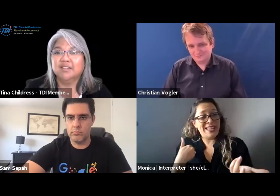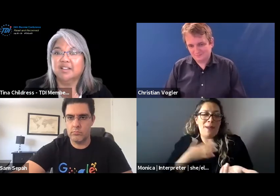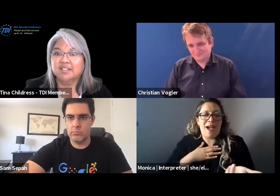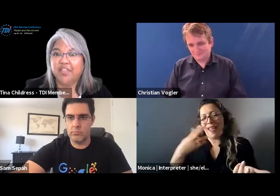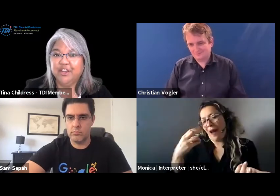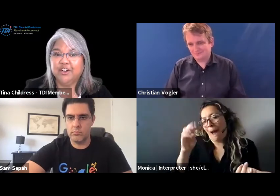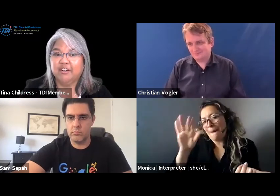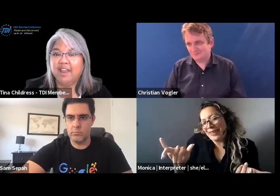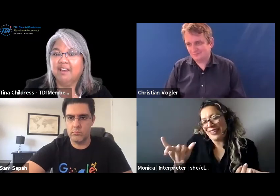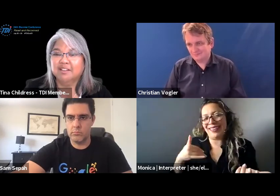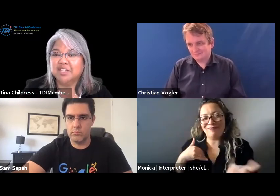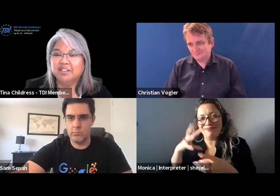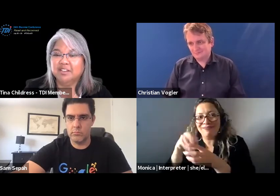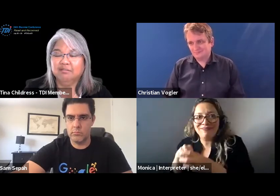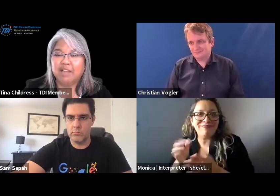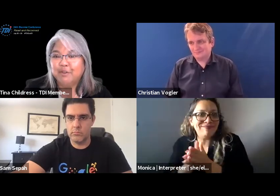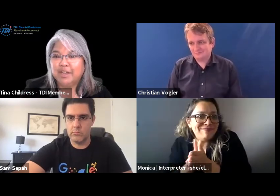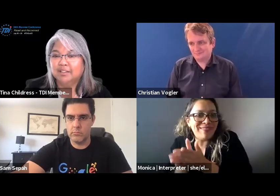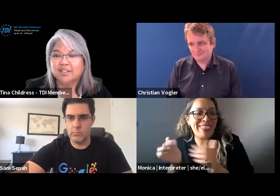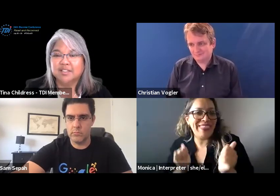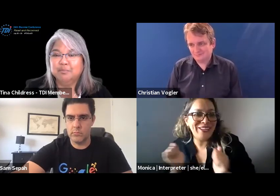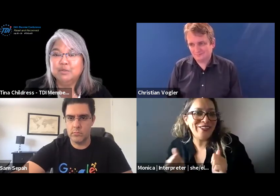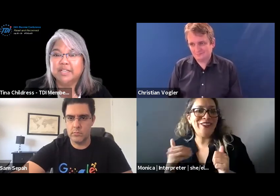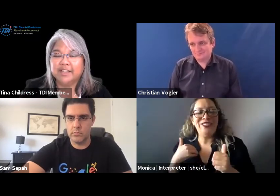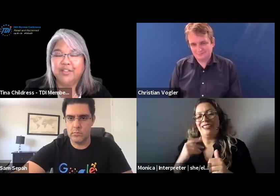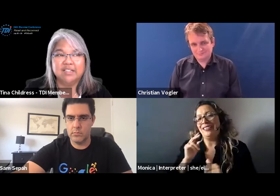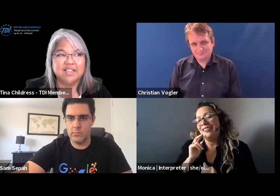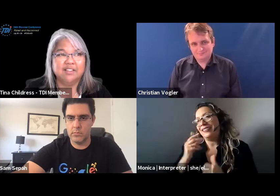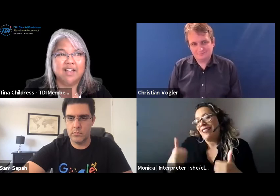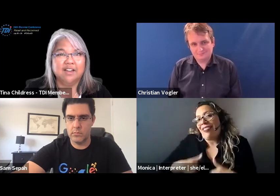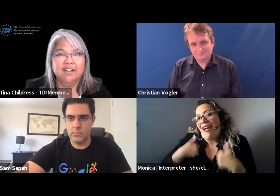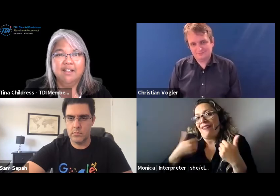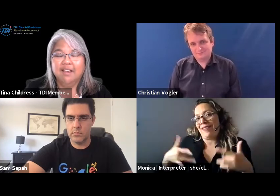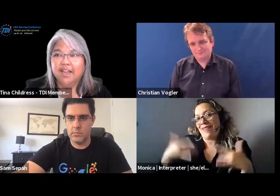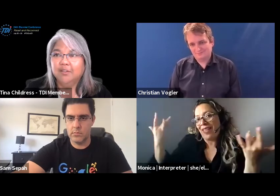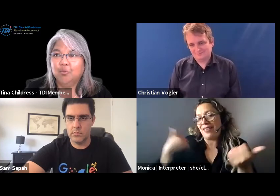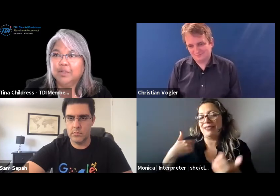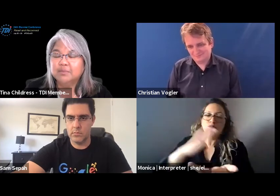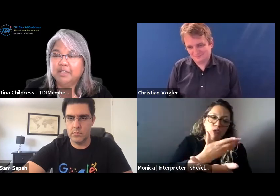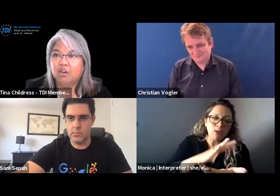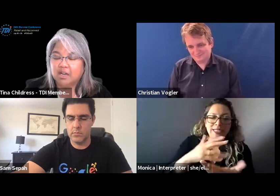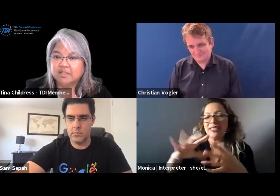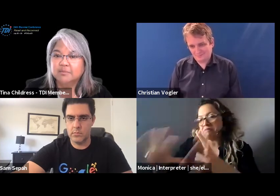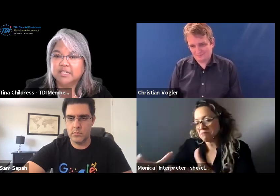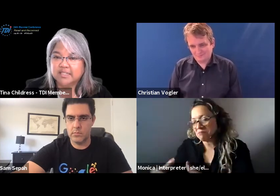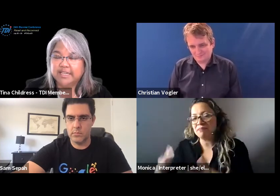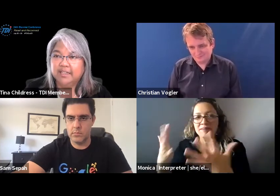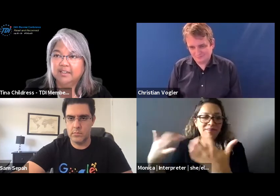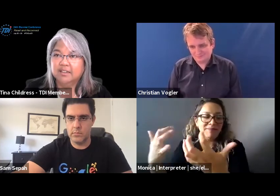is theater and attending live events and music and things like that. And what's been awesome to see